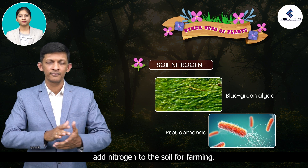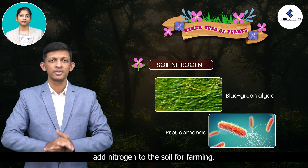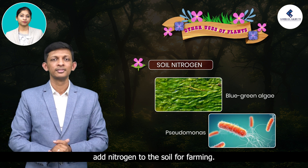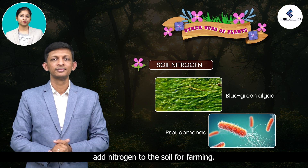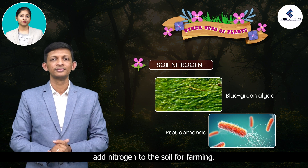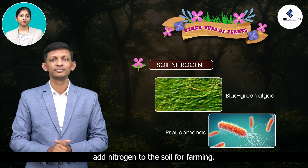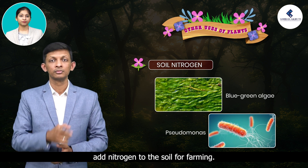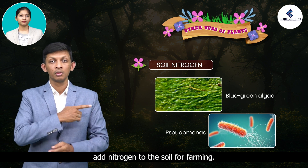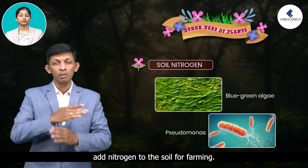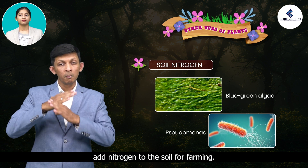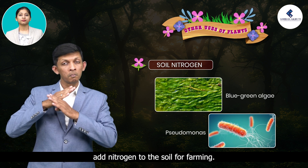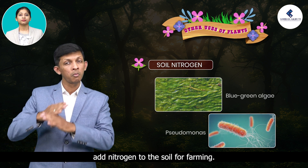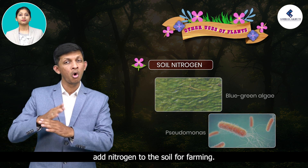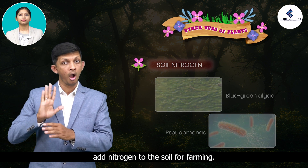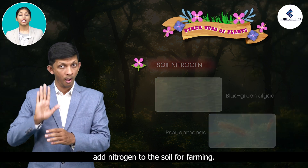farming,